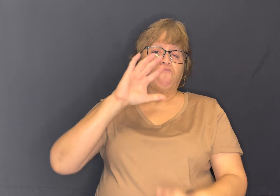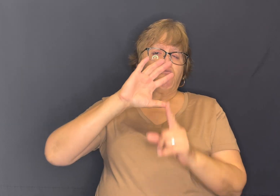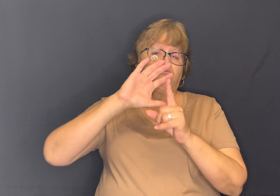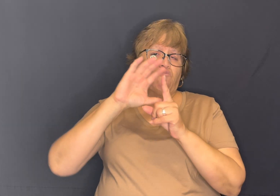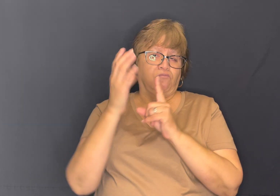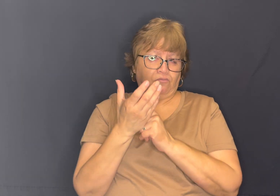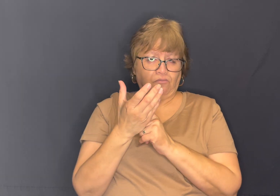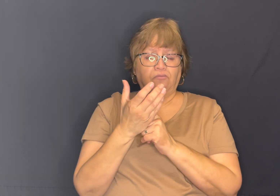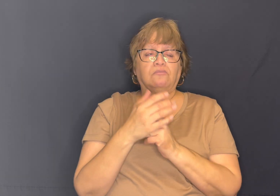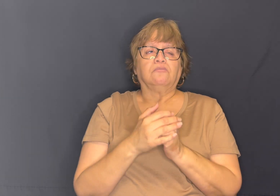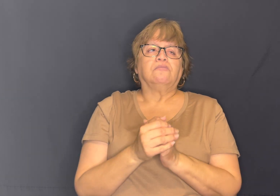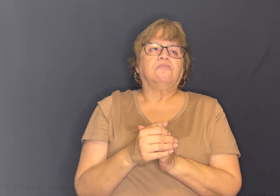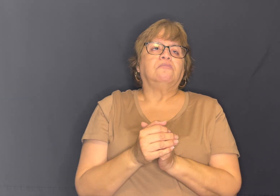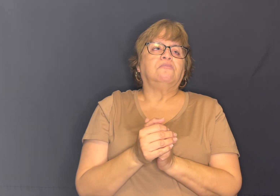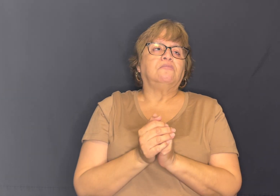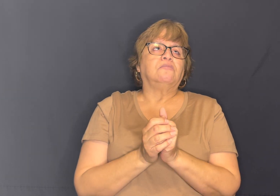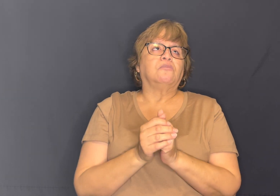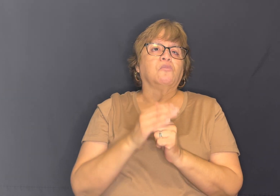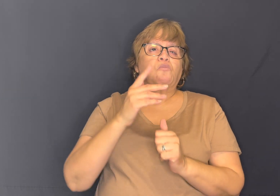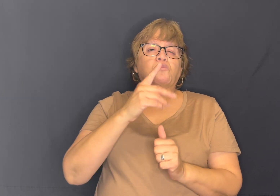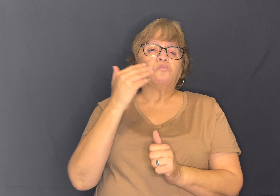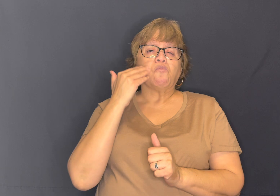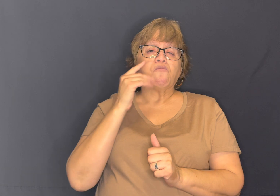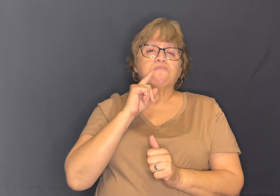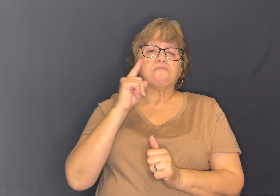I want to tell you a little bit about deaf culture.